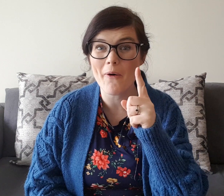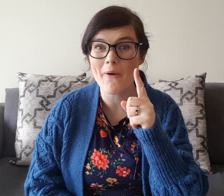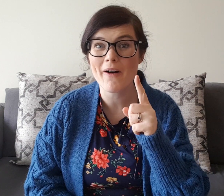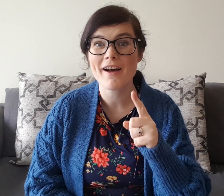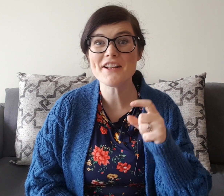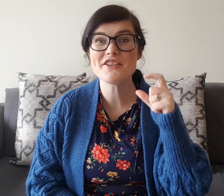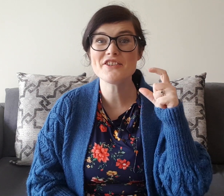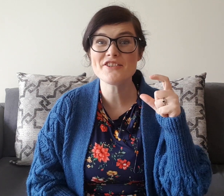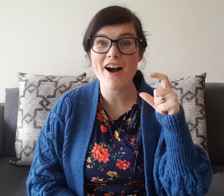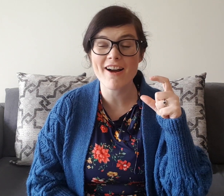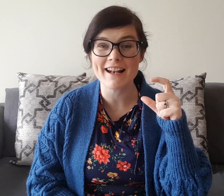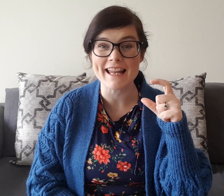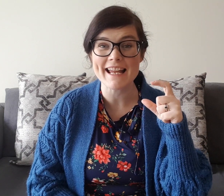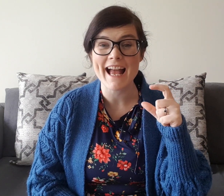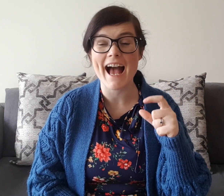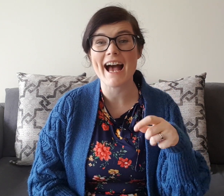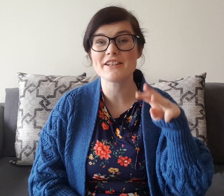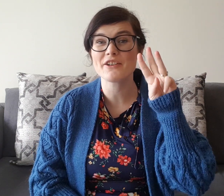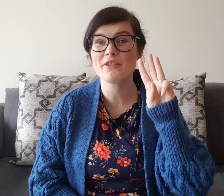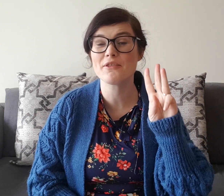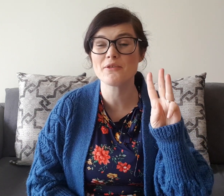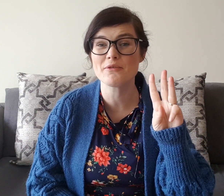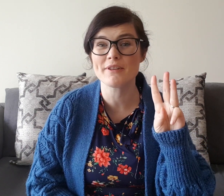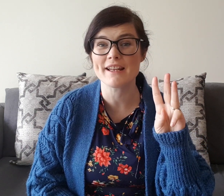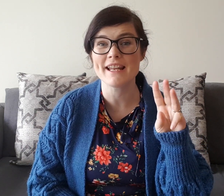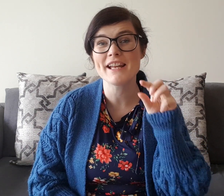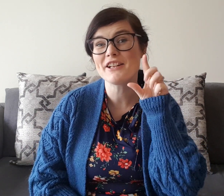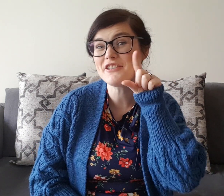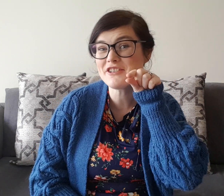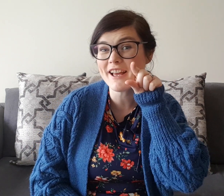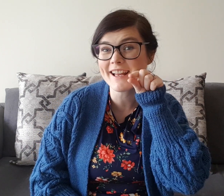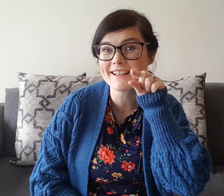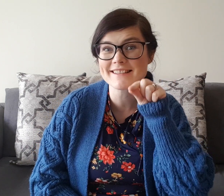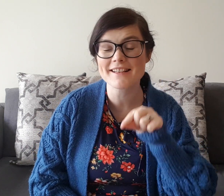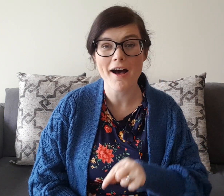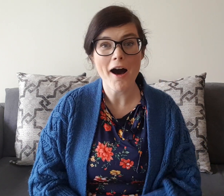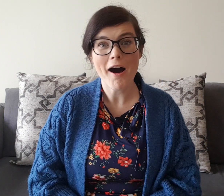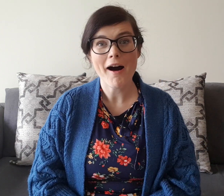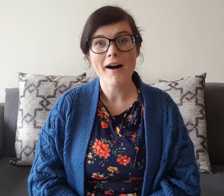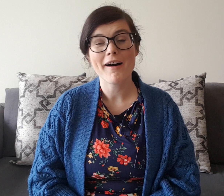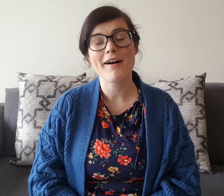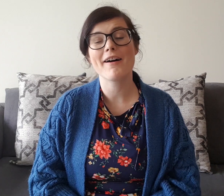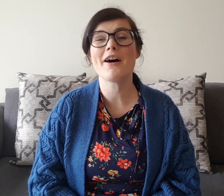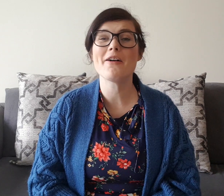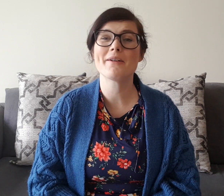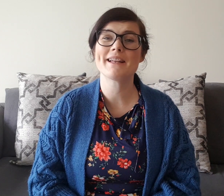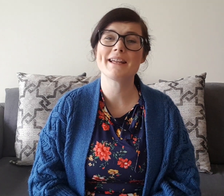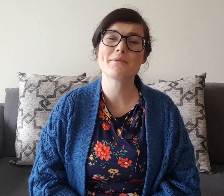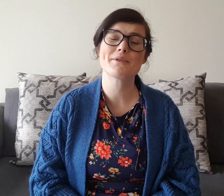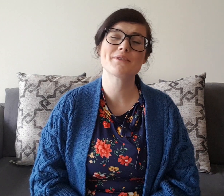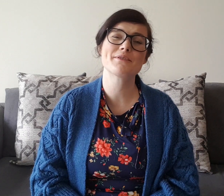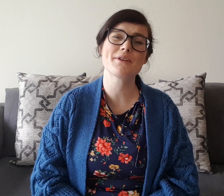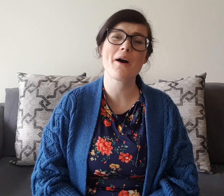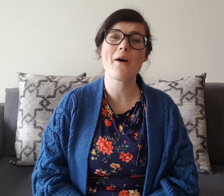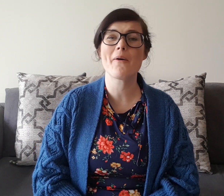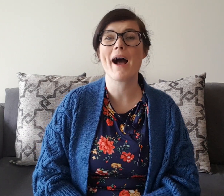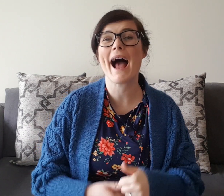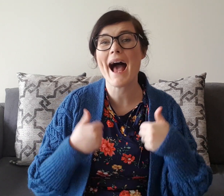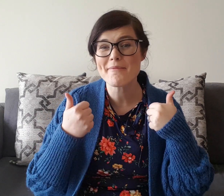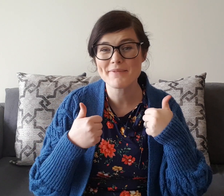saw Charlie and her 3 chicks. Oh, and he was so happy